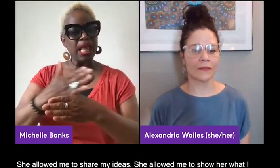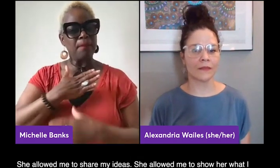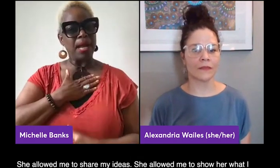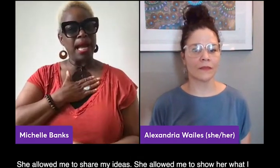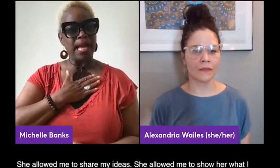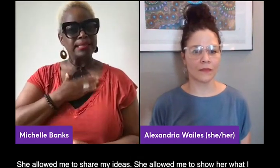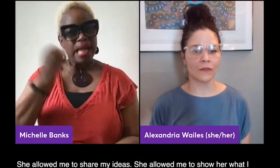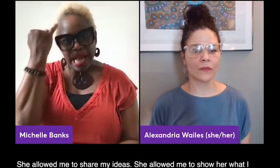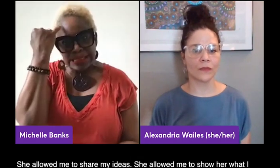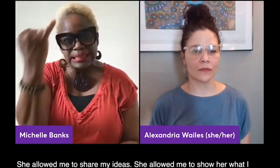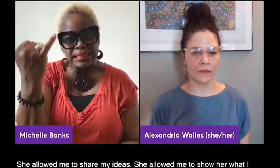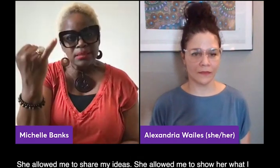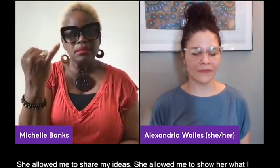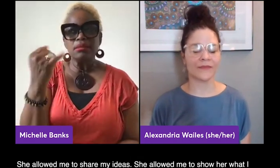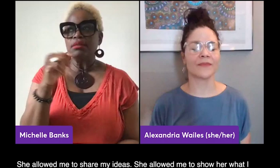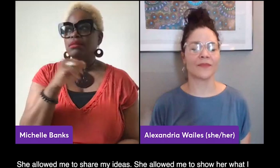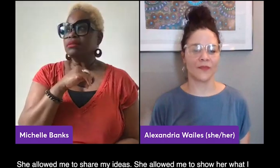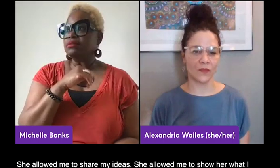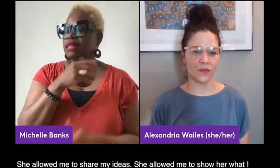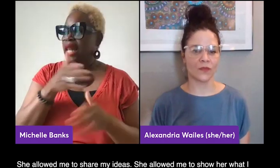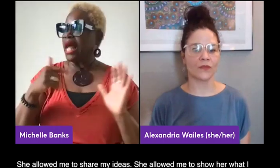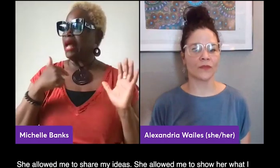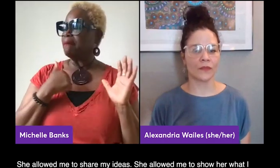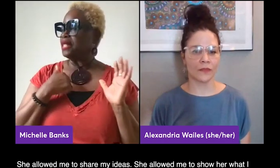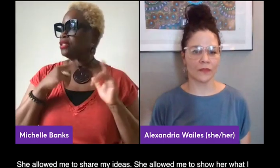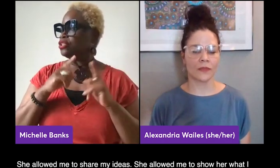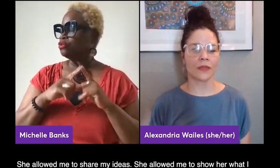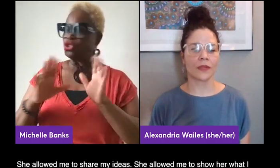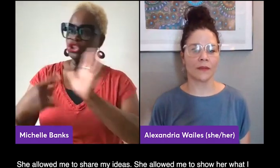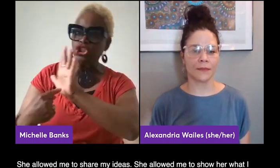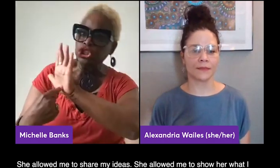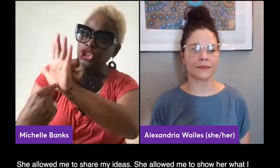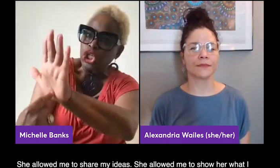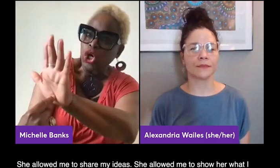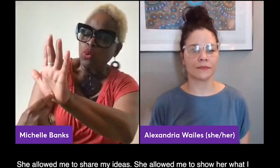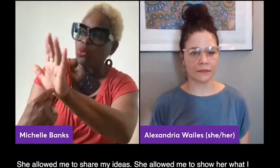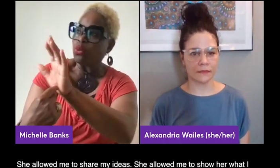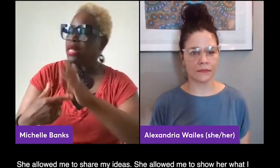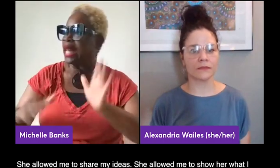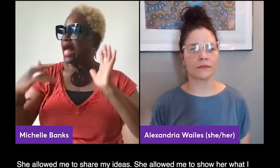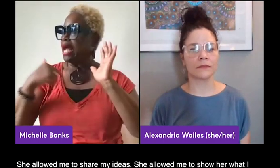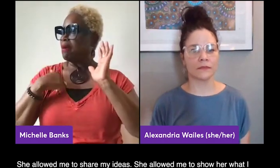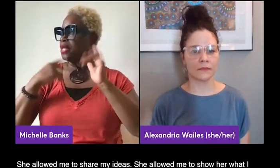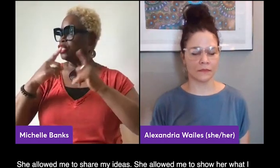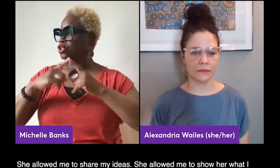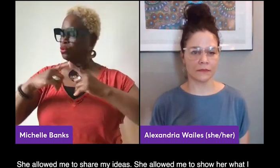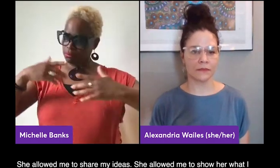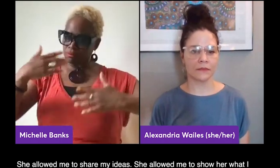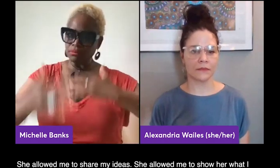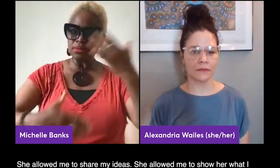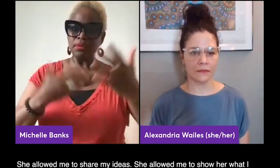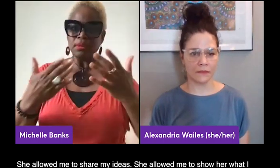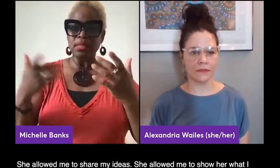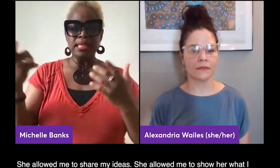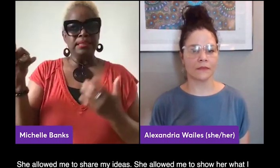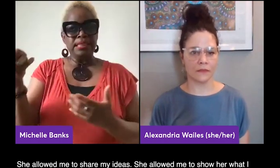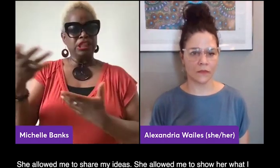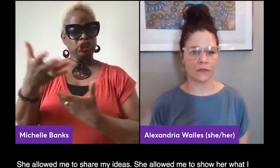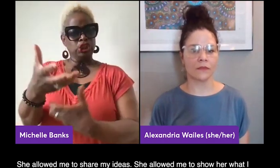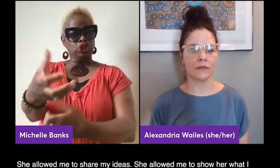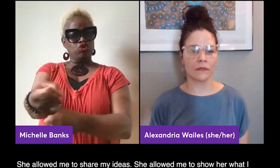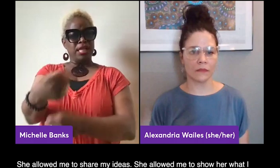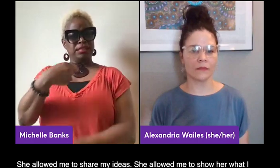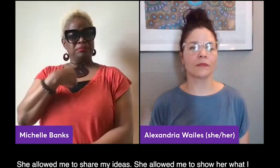She allowed me to share my ideas. She allowed me to show her what I wanted to do. She allowed me in the